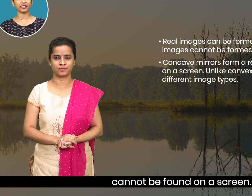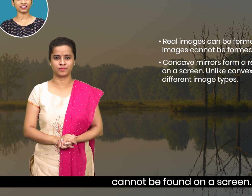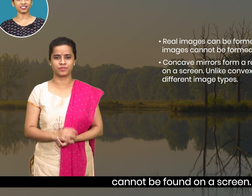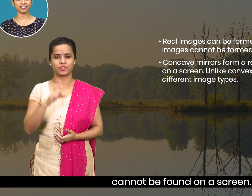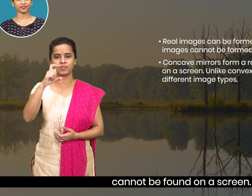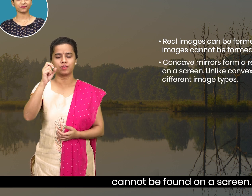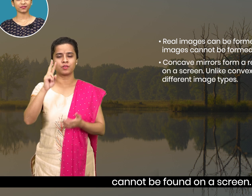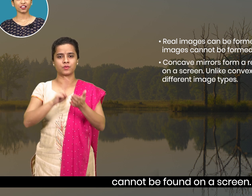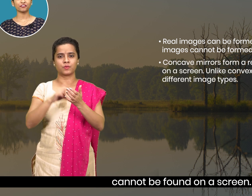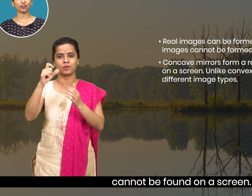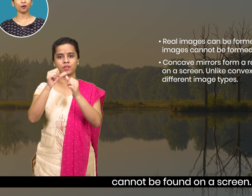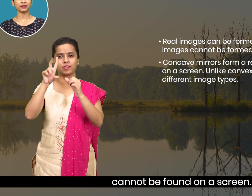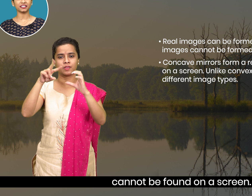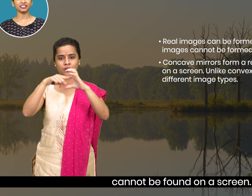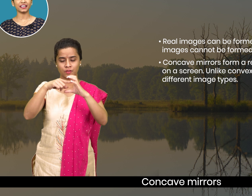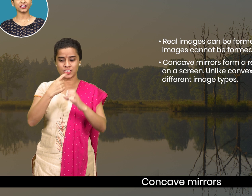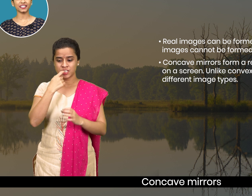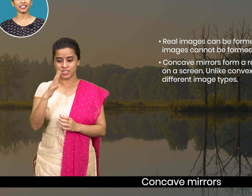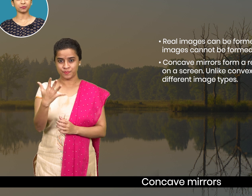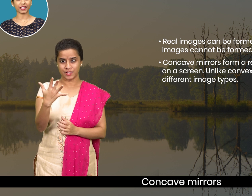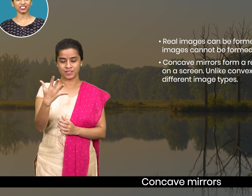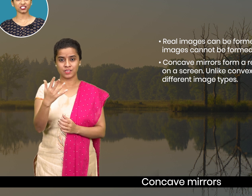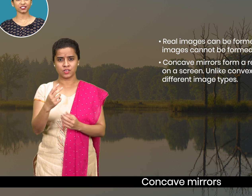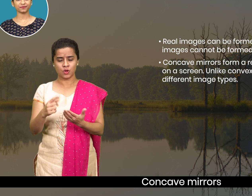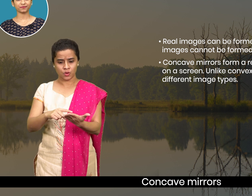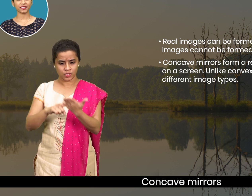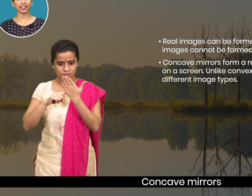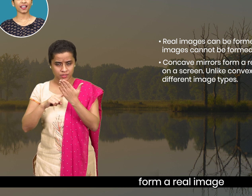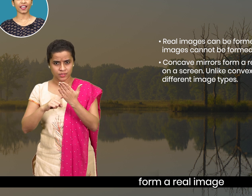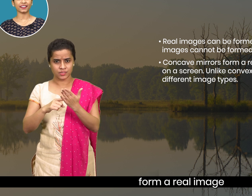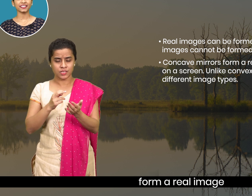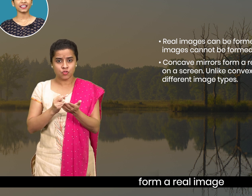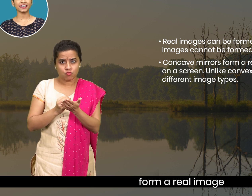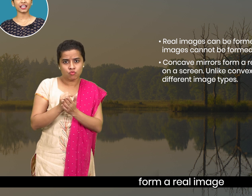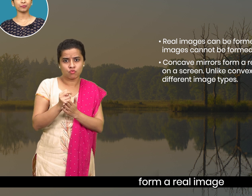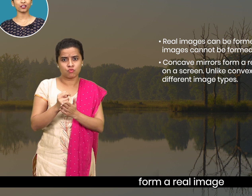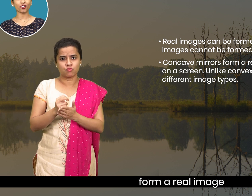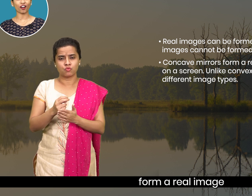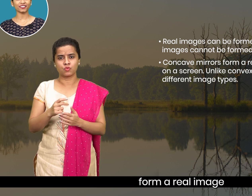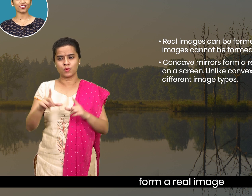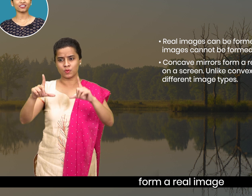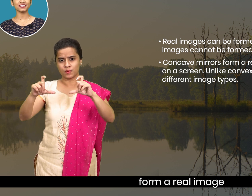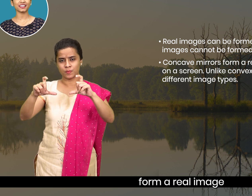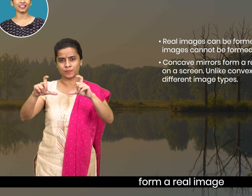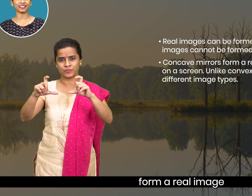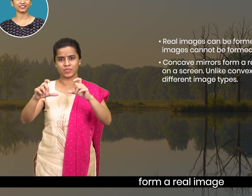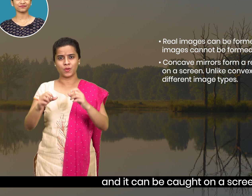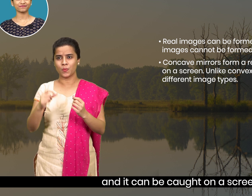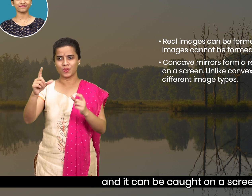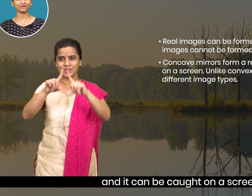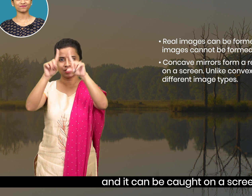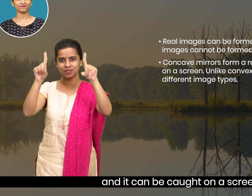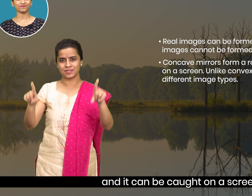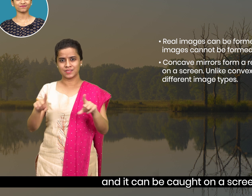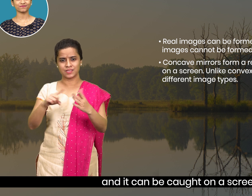Concave mirrors form a real image and it can be caught on a screen.